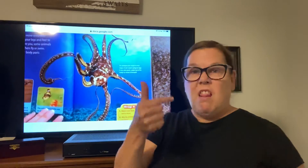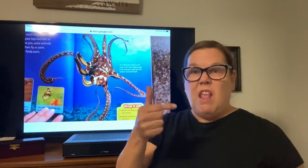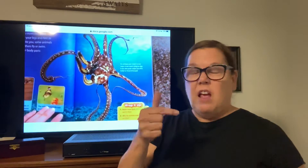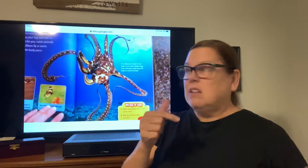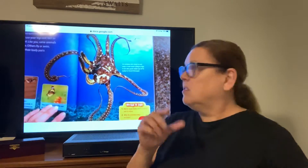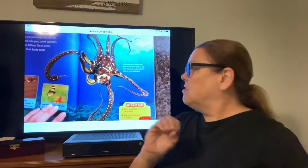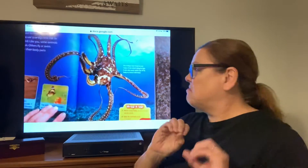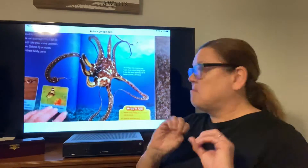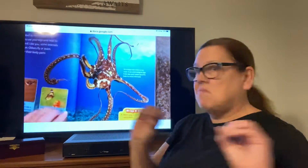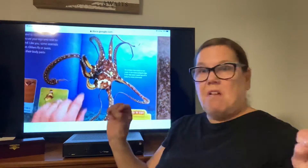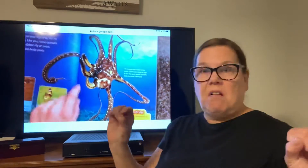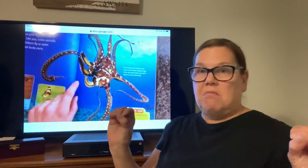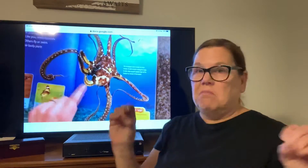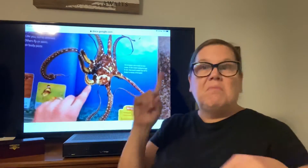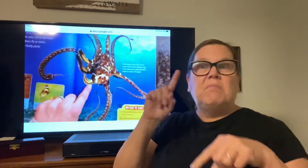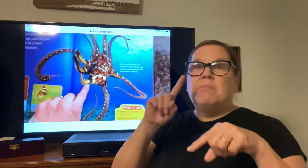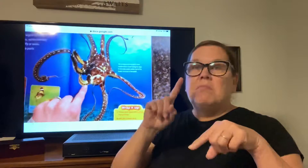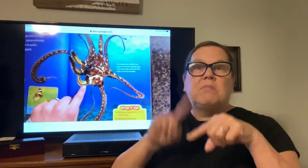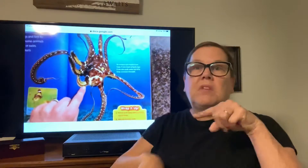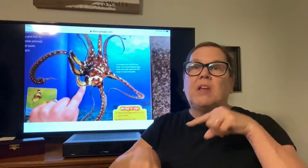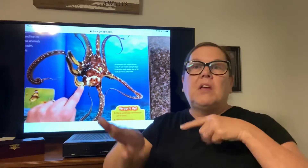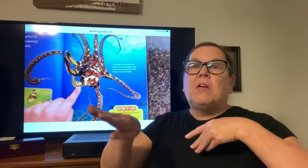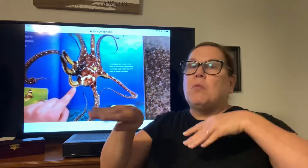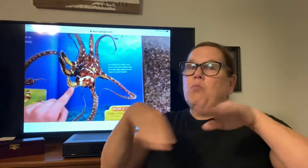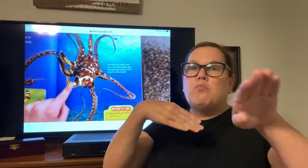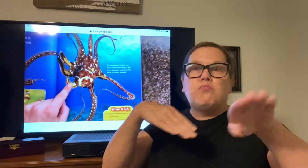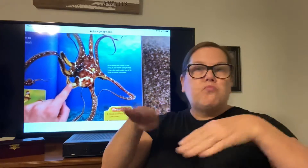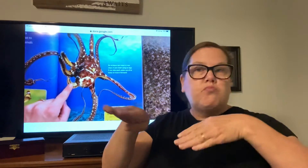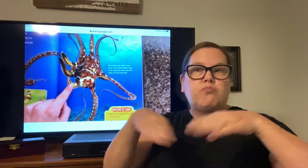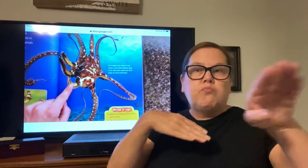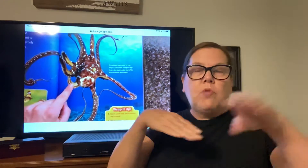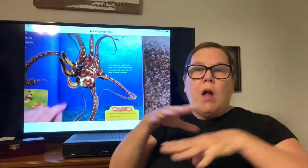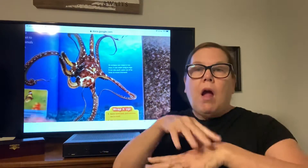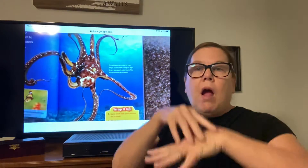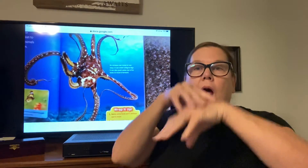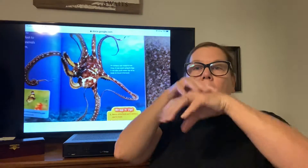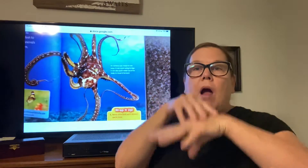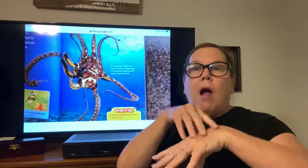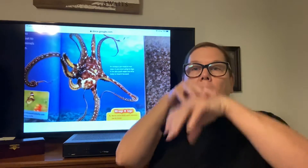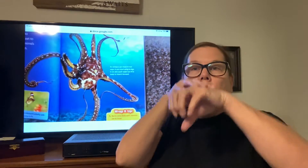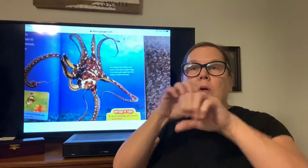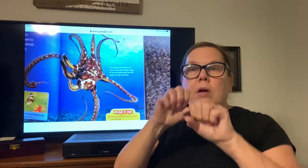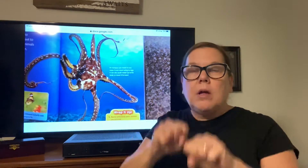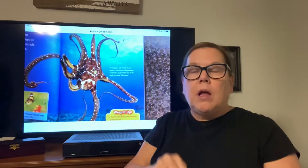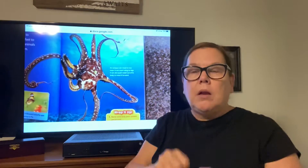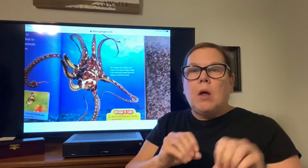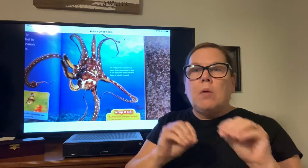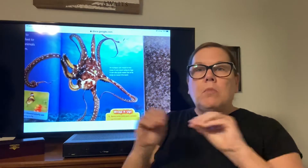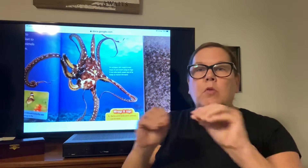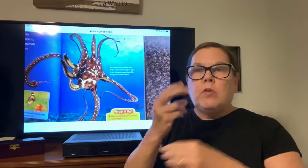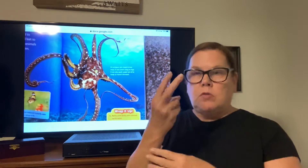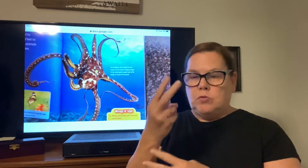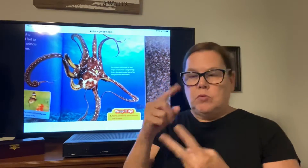course he will not be walking around. An octopus can move in two ways. It can